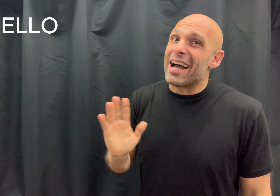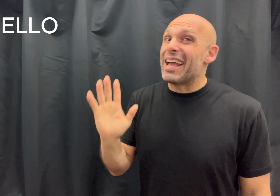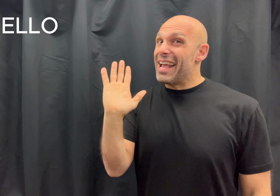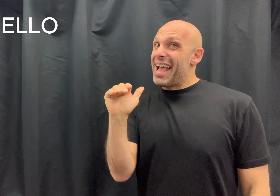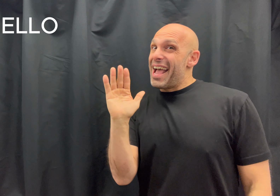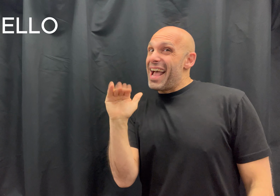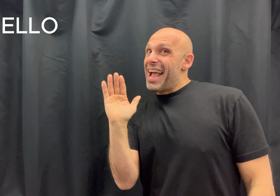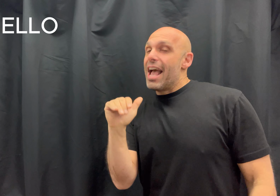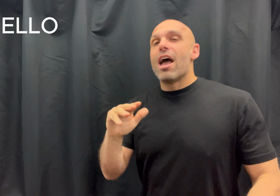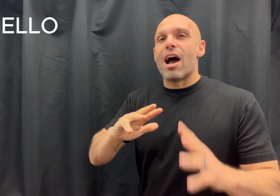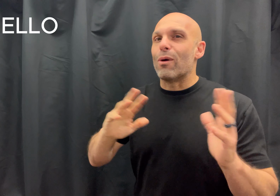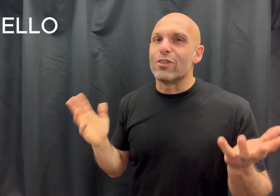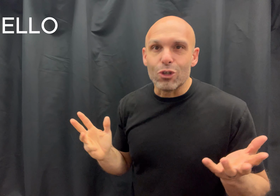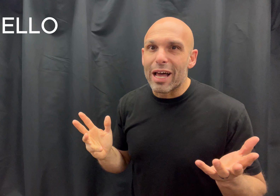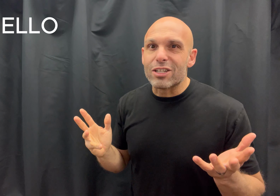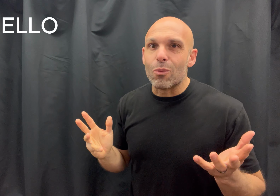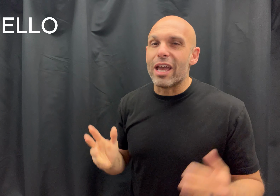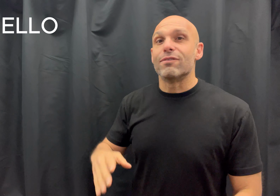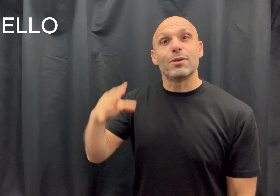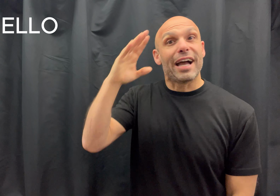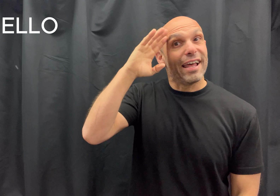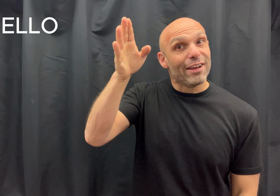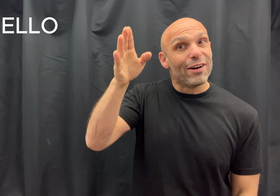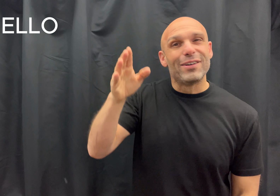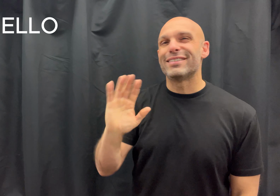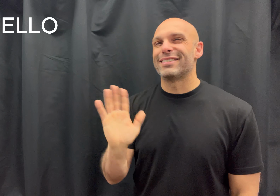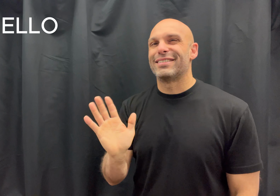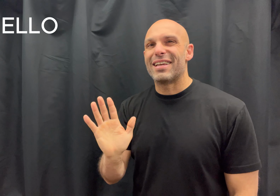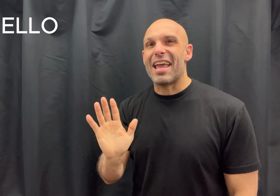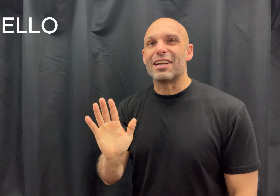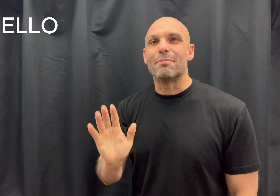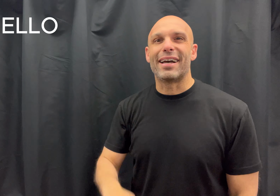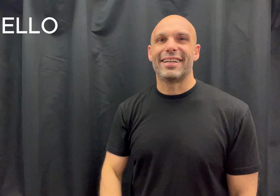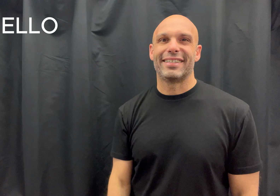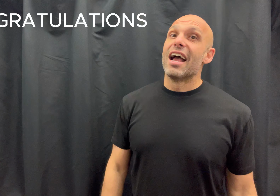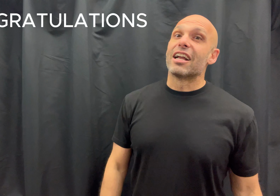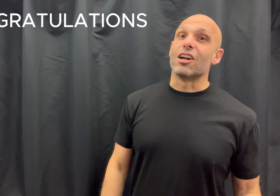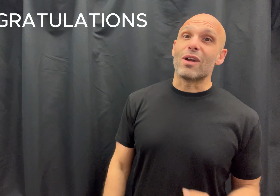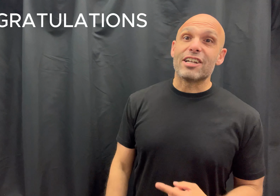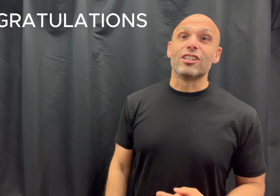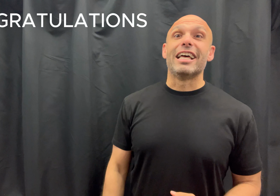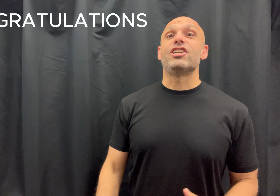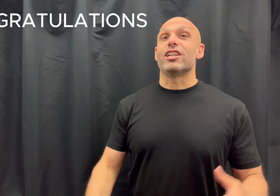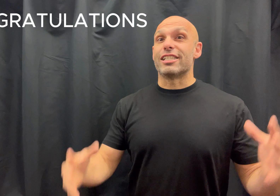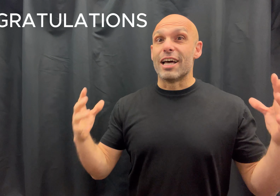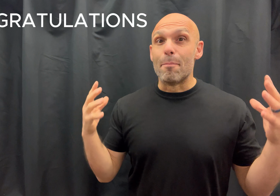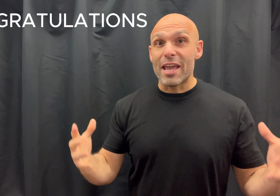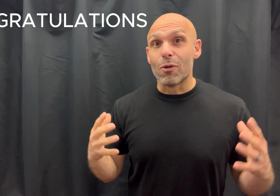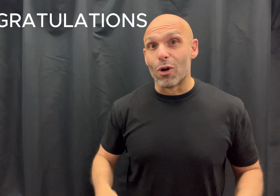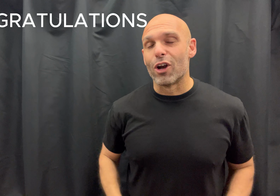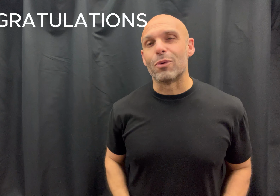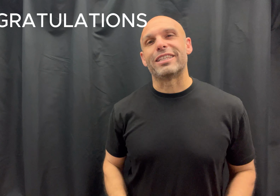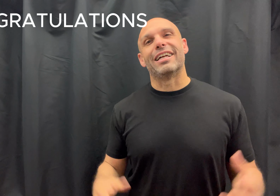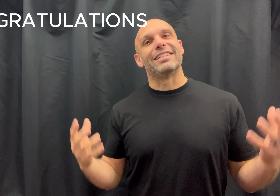bye, however you like to wave. So you got hello and goodbye. Congratulations, the big word with a